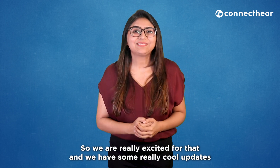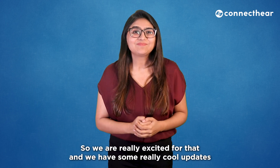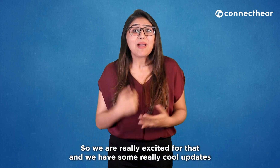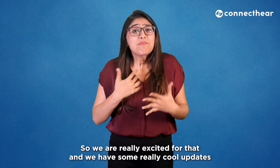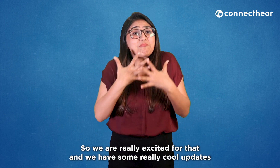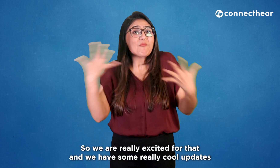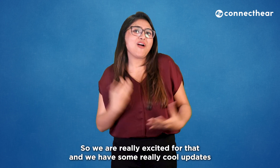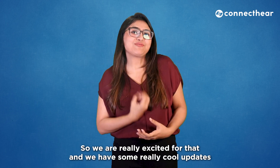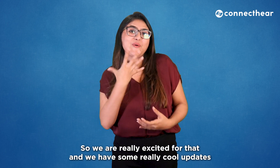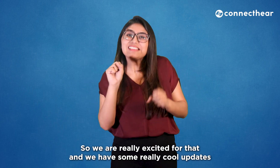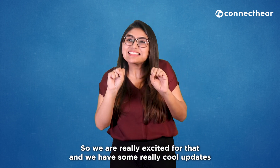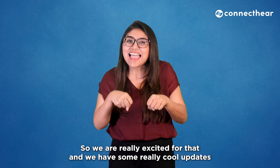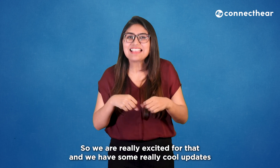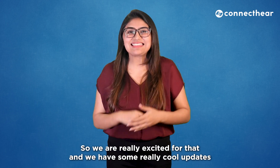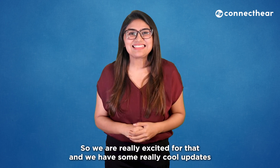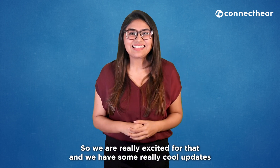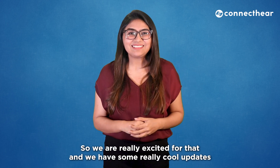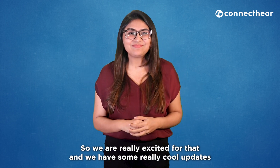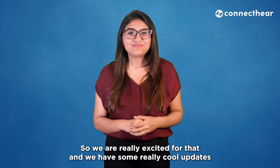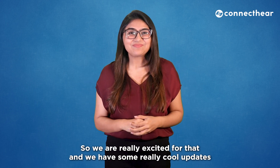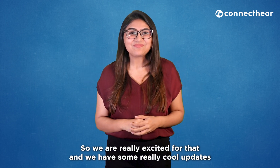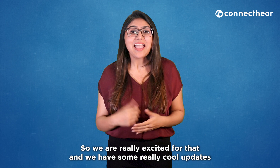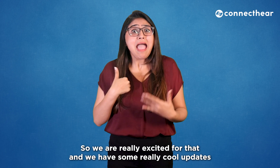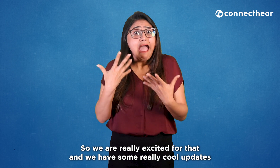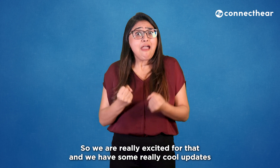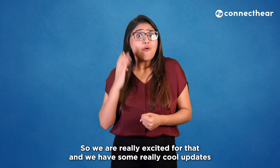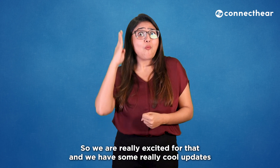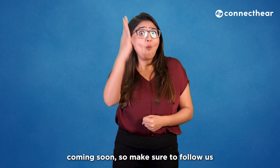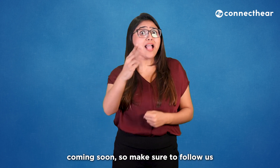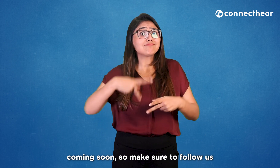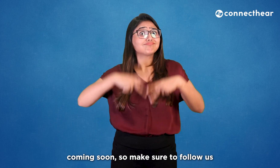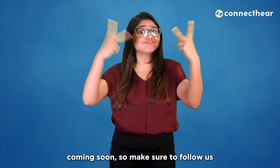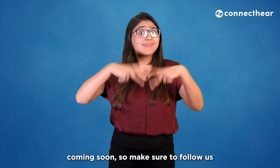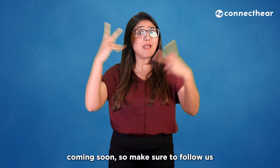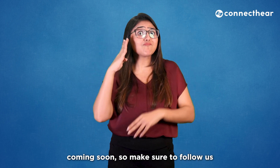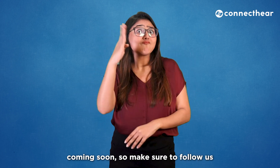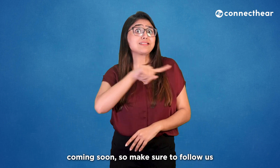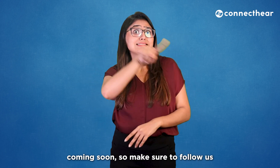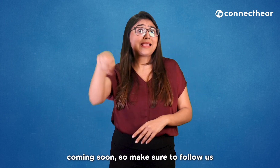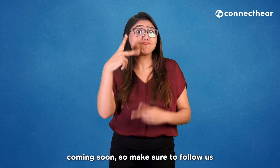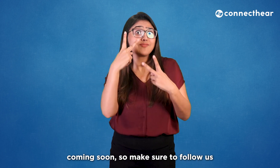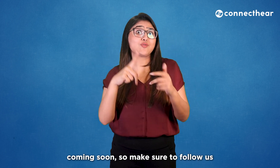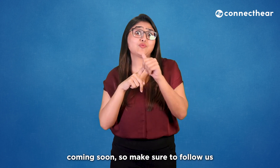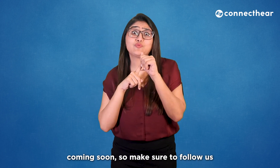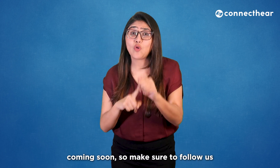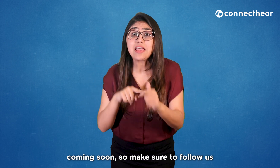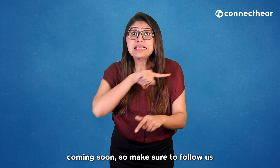really excited for that. And we have some really cool updates coming soon. So make sure to follow us